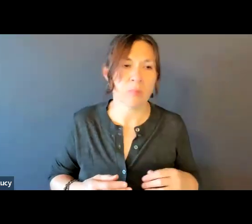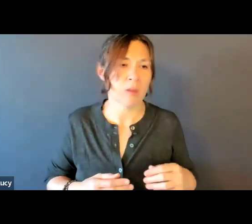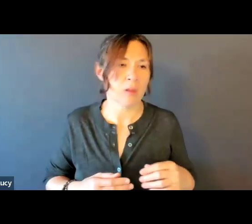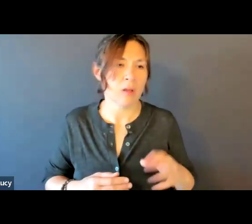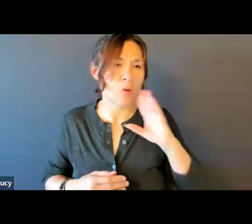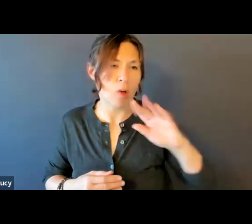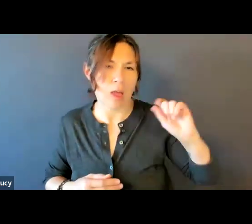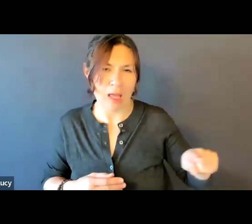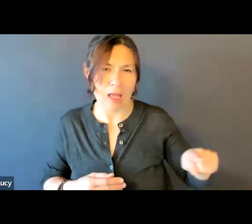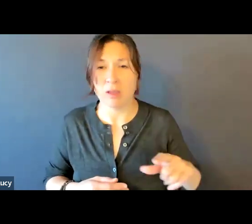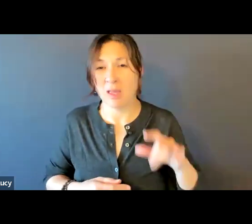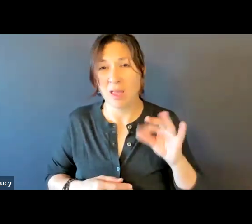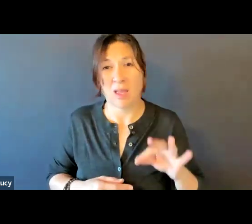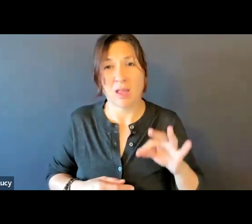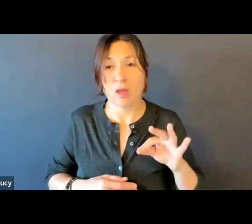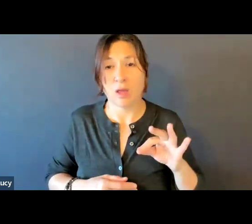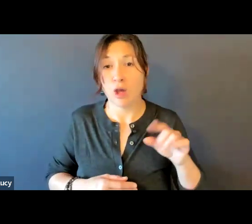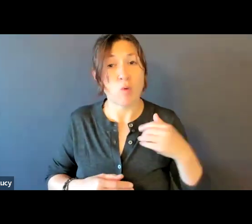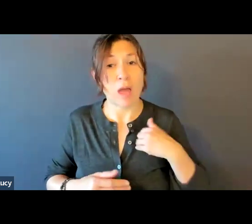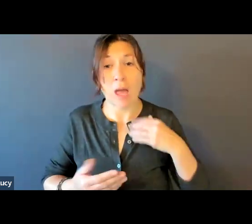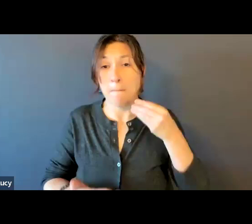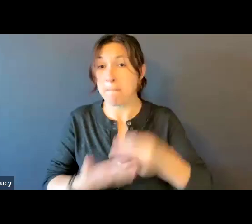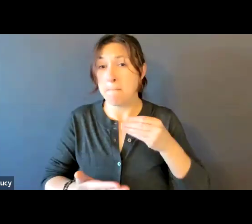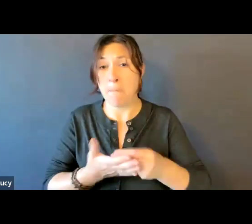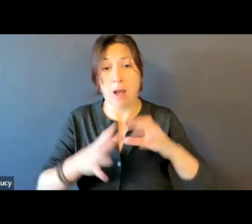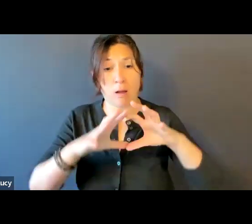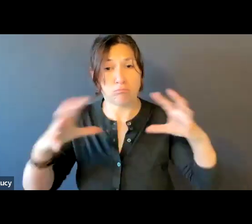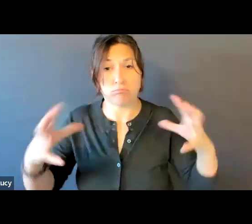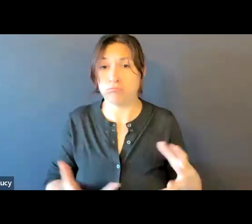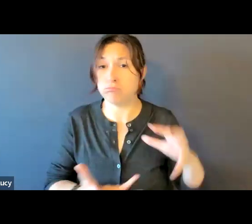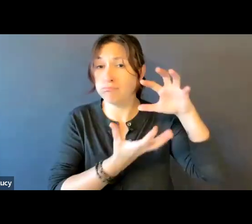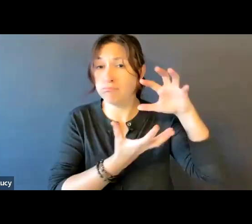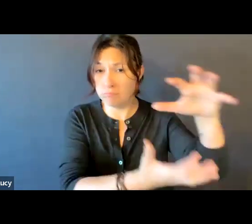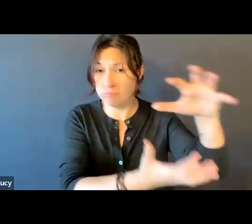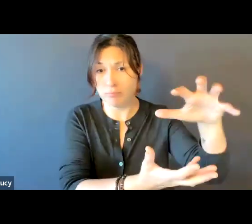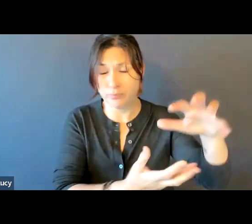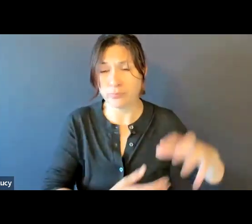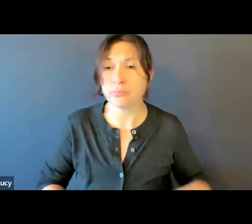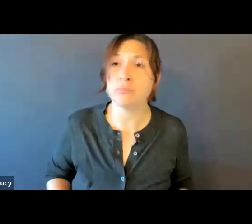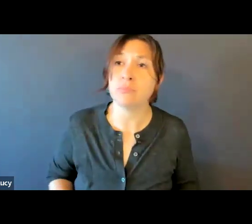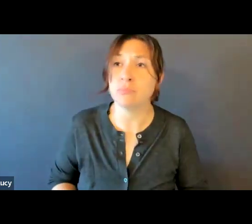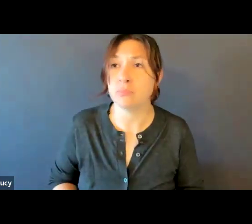different. If you were given a pool of money, and, you know, some of the things